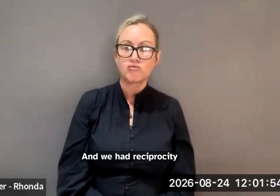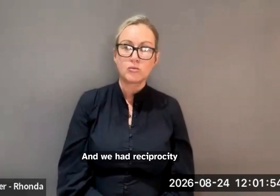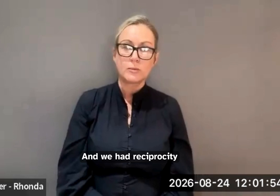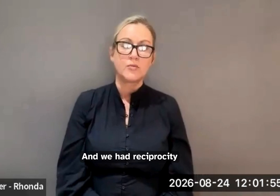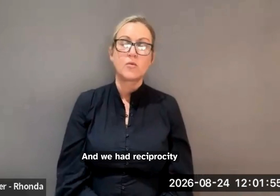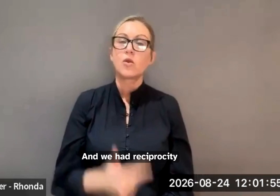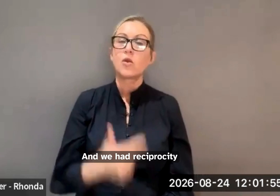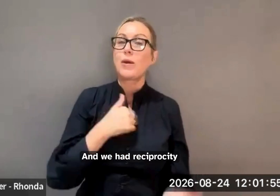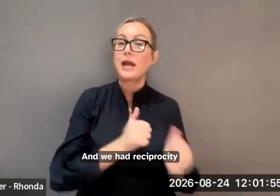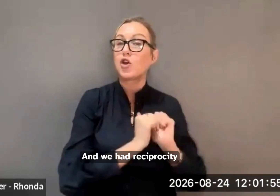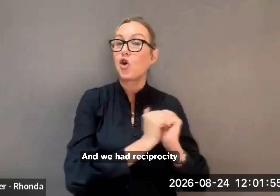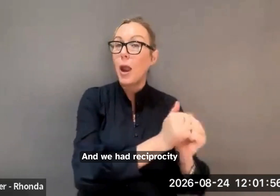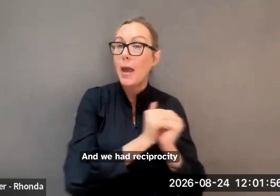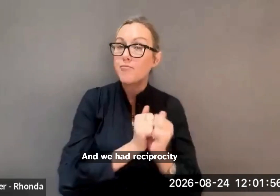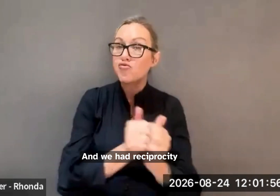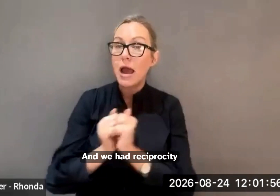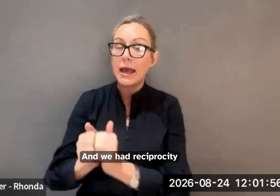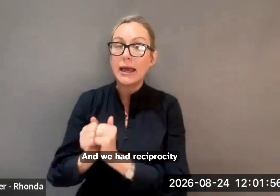and we had